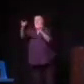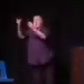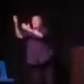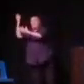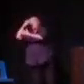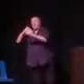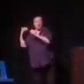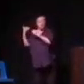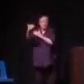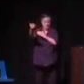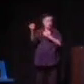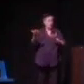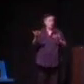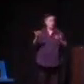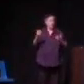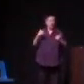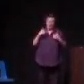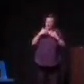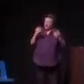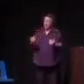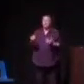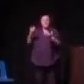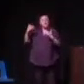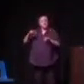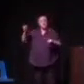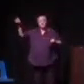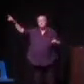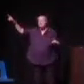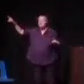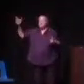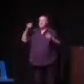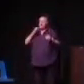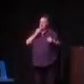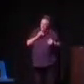got to be up by Gibraltar Peak area. Is that what they're maybe thinking?